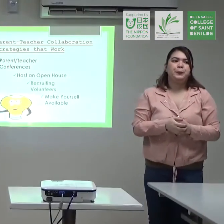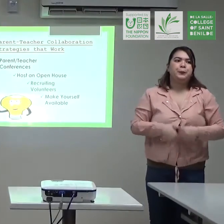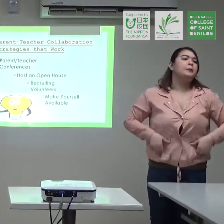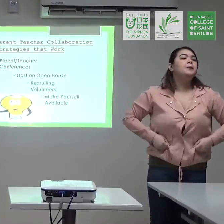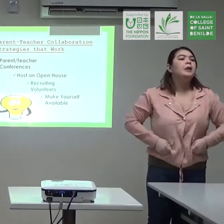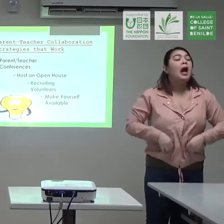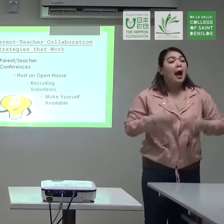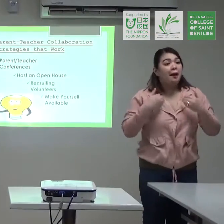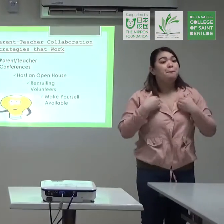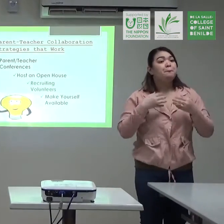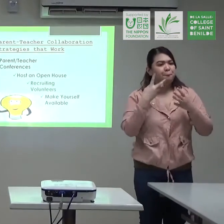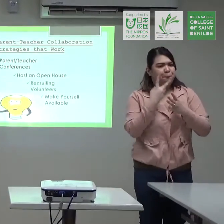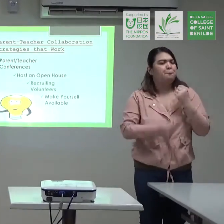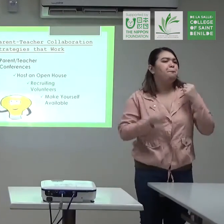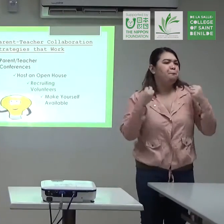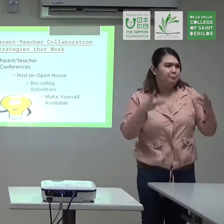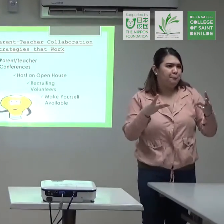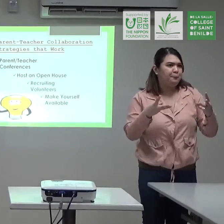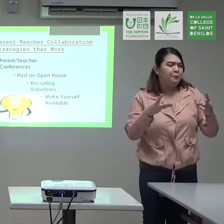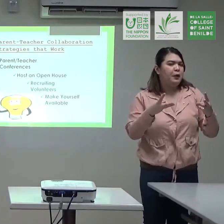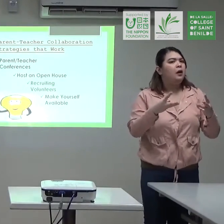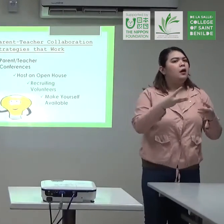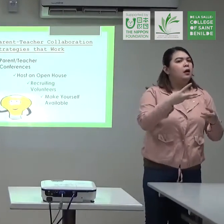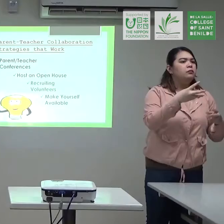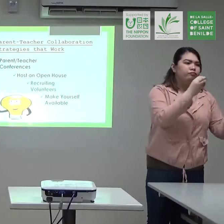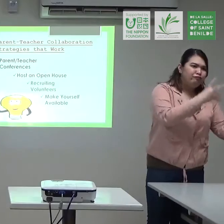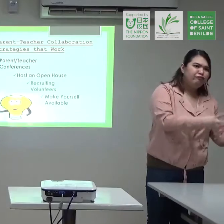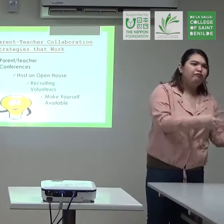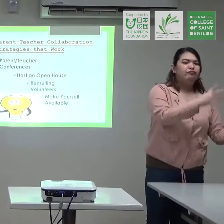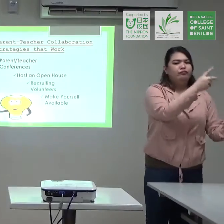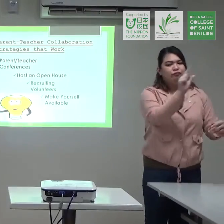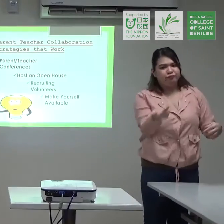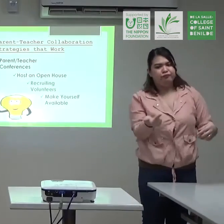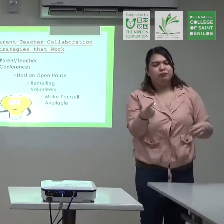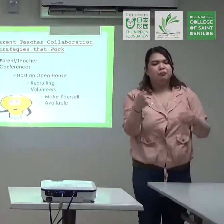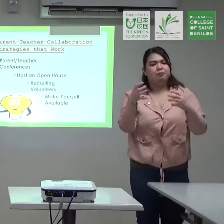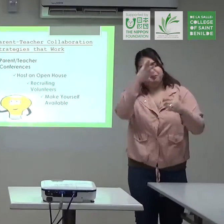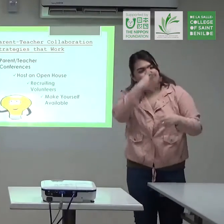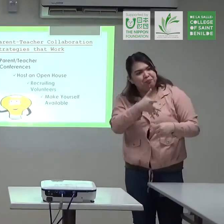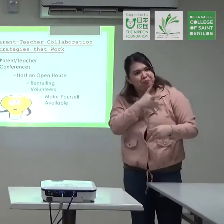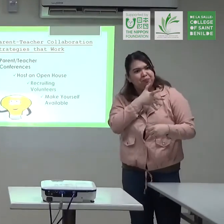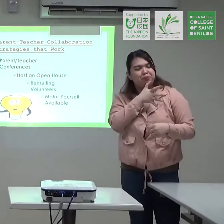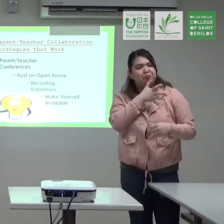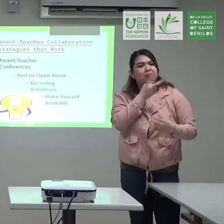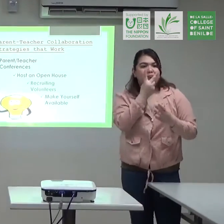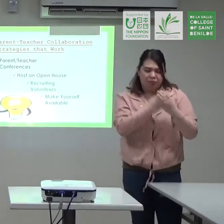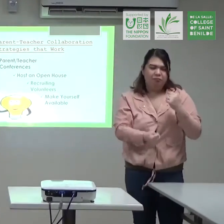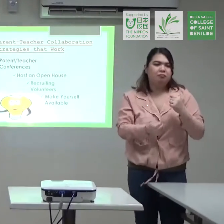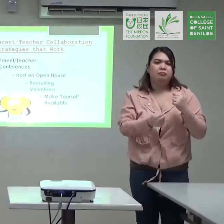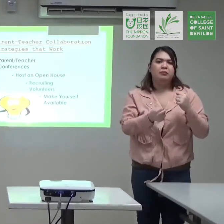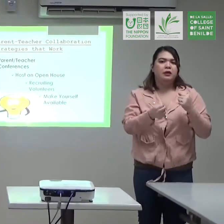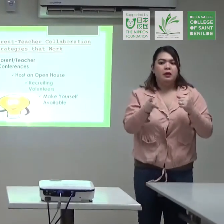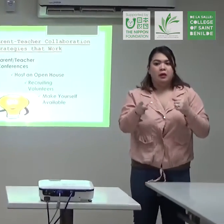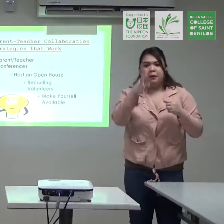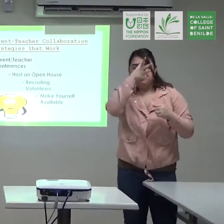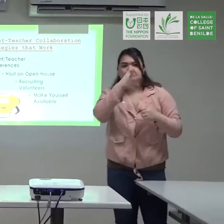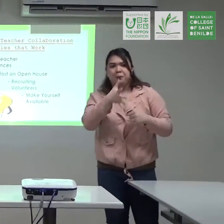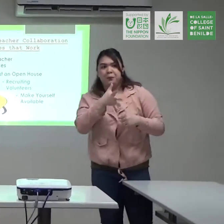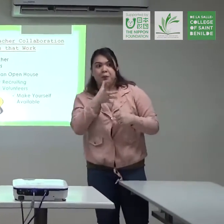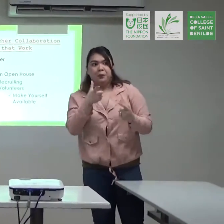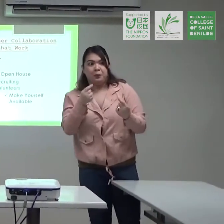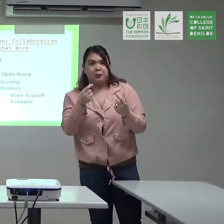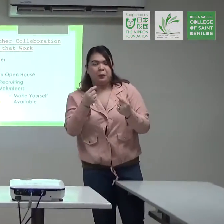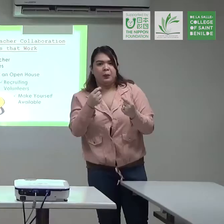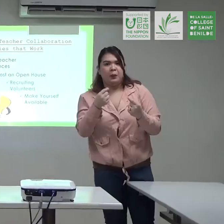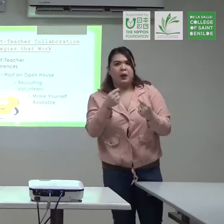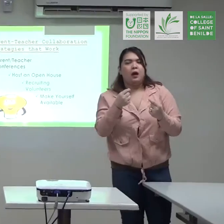both ways, if you listen to both parties, the parents and teachers, very often the parents would complain,